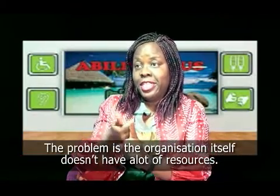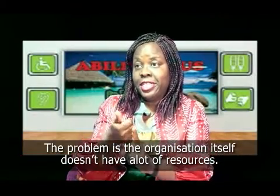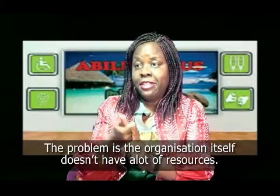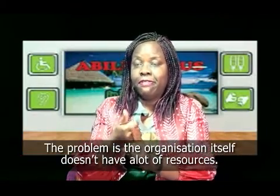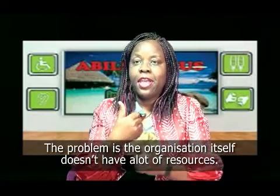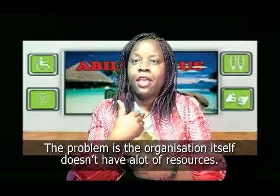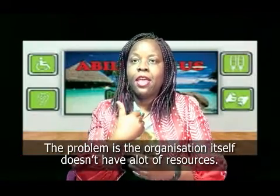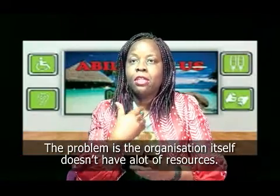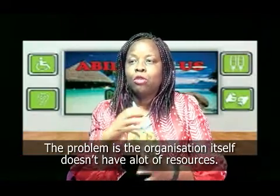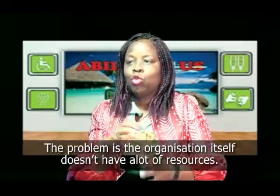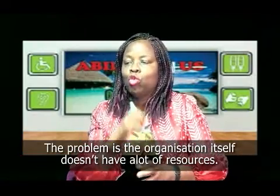organization itself